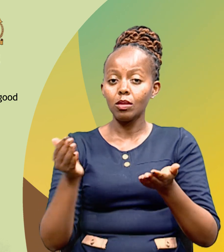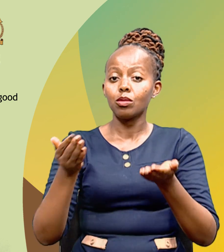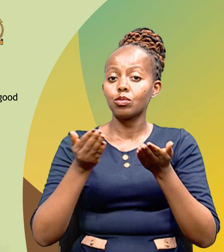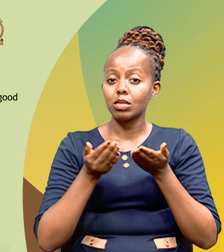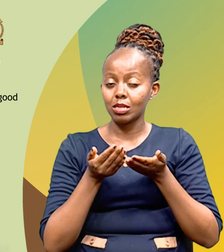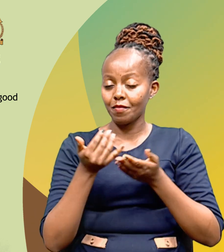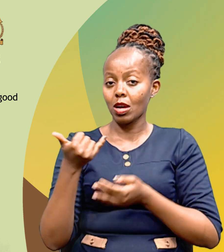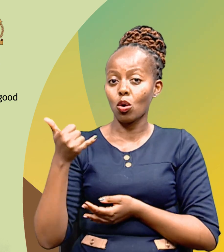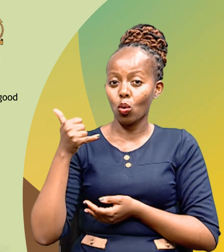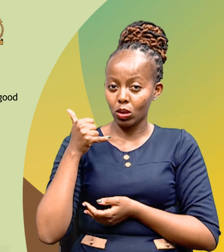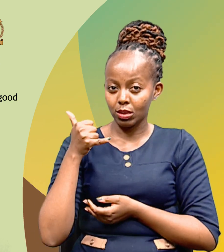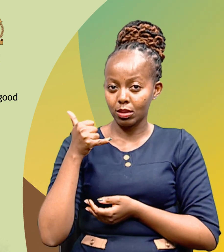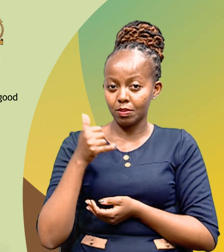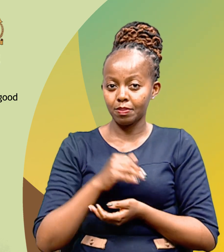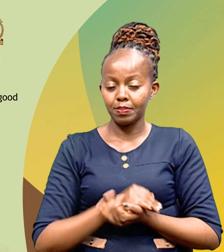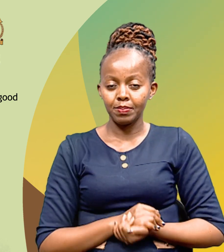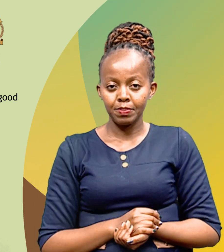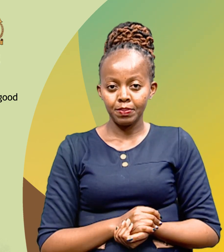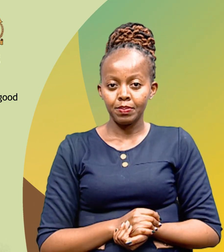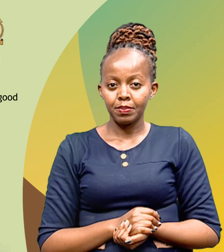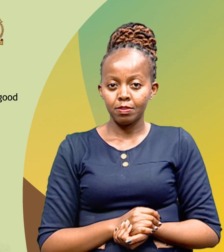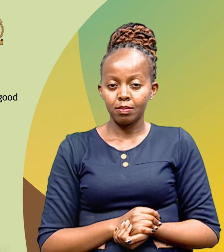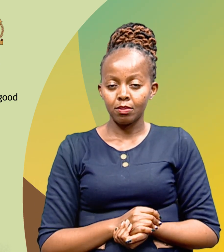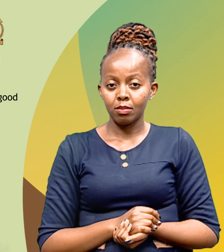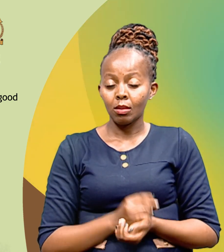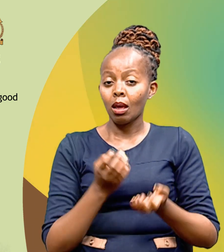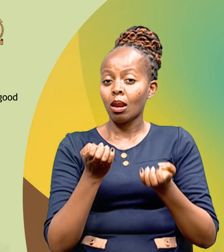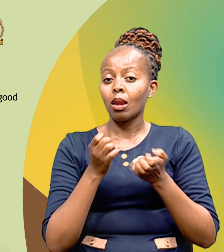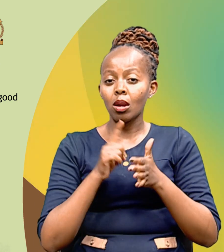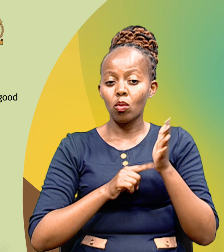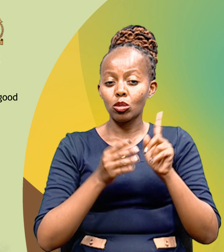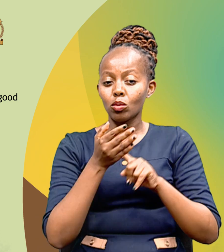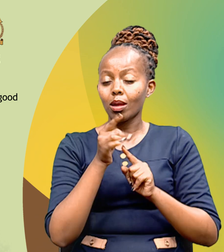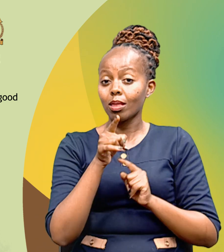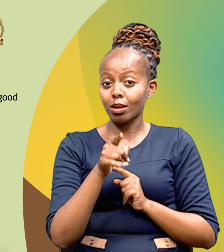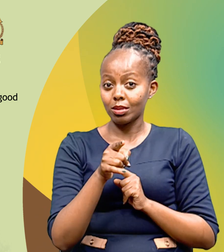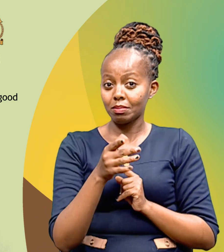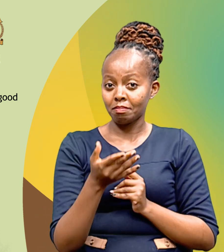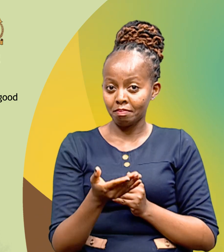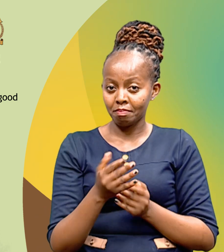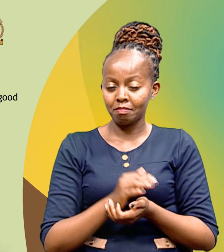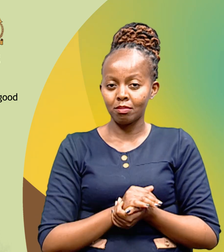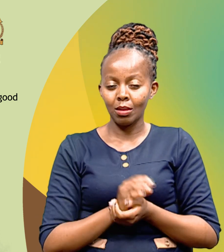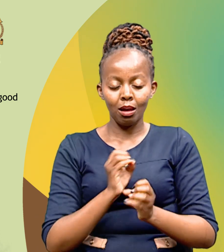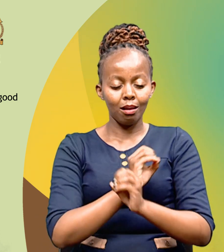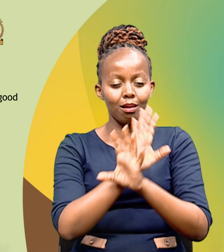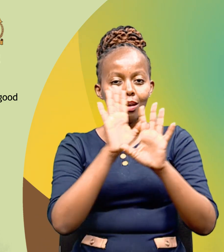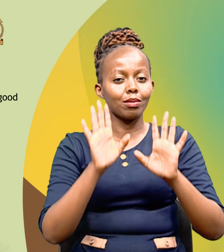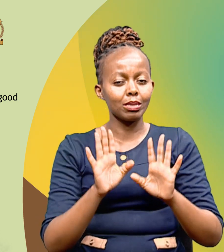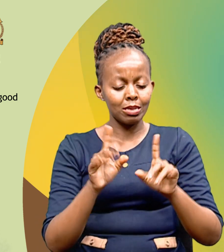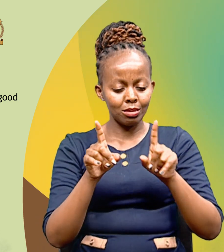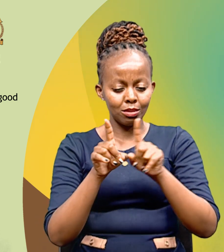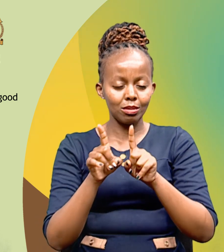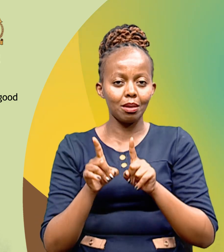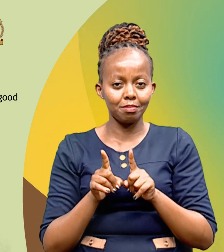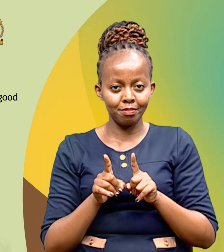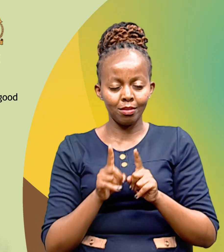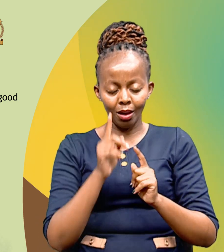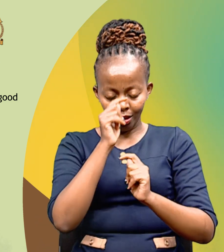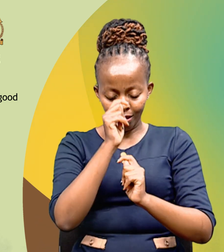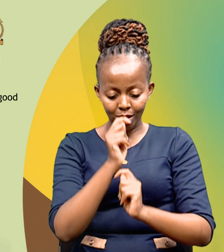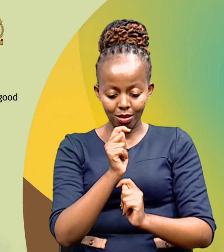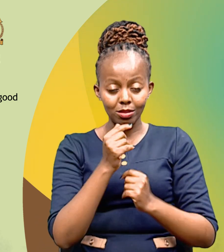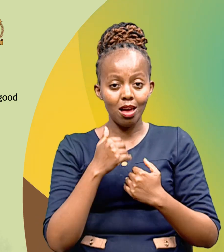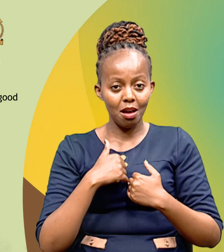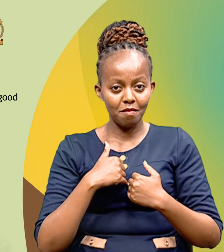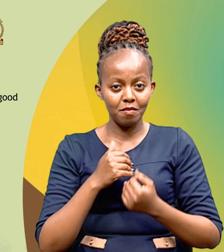Receiving incoming calls. Requirement to obtain is clarity and courtesy.